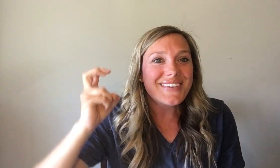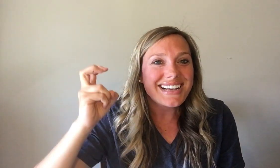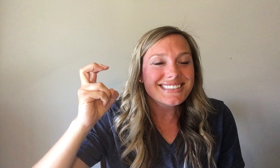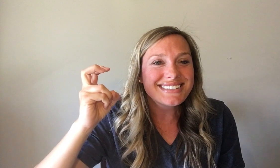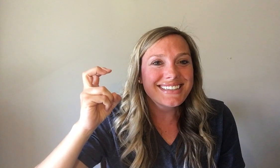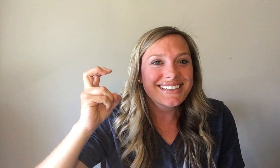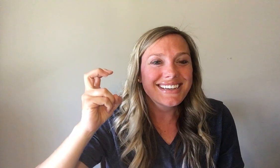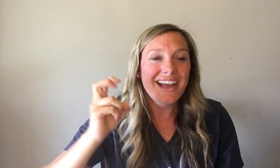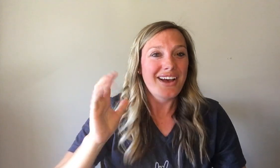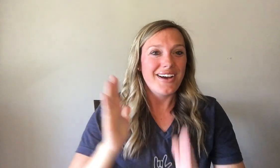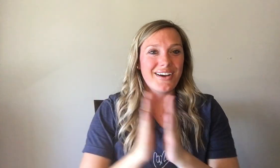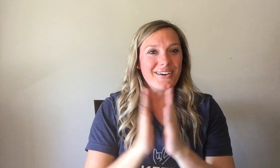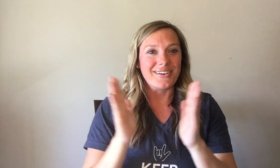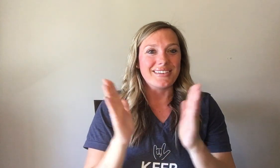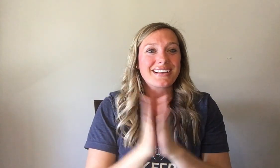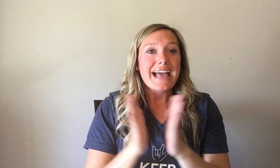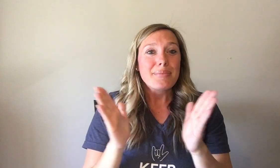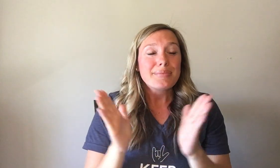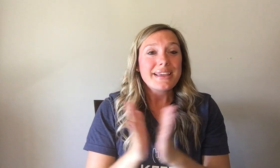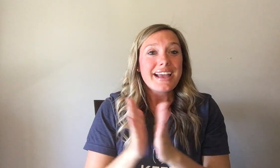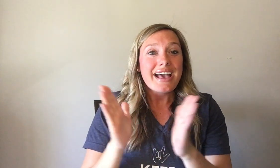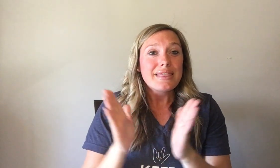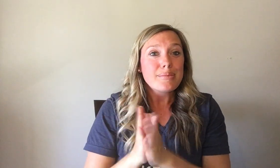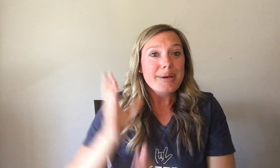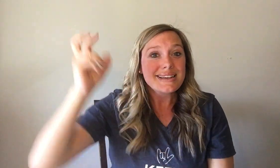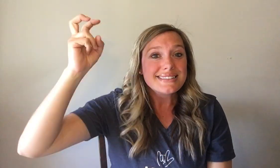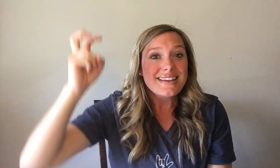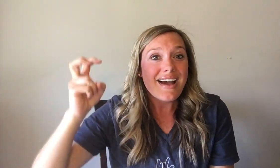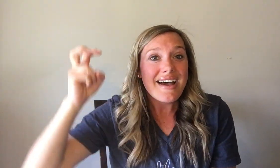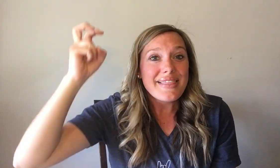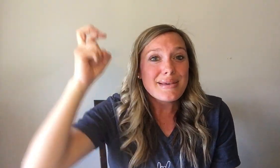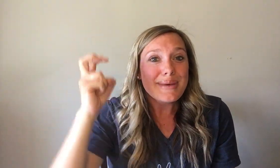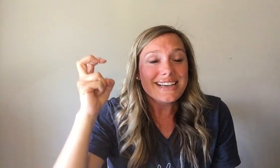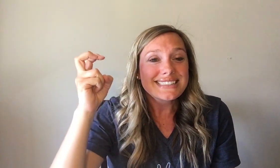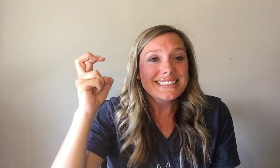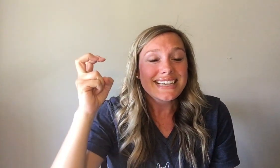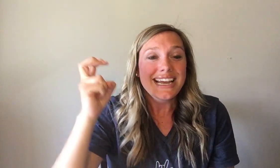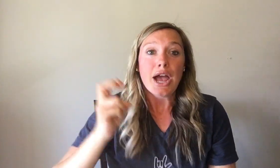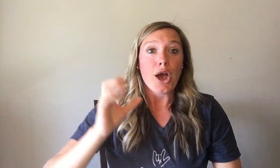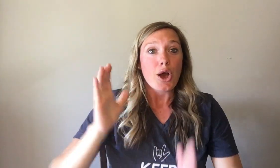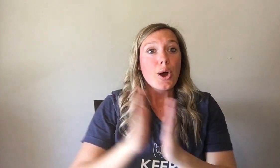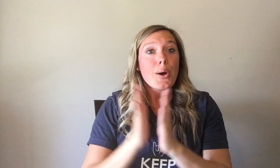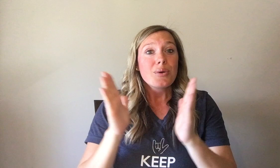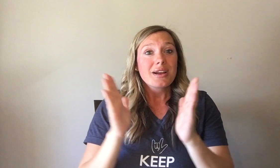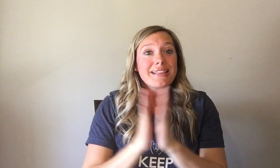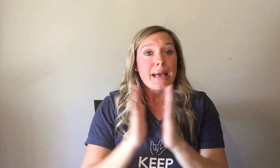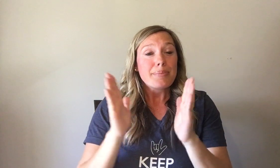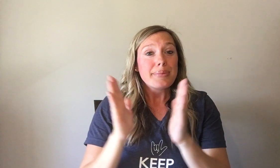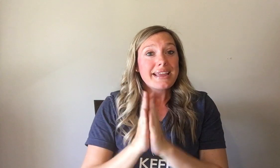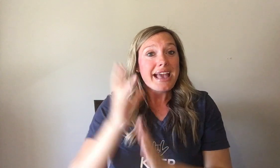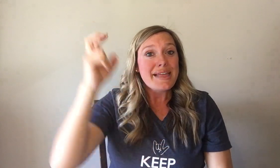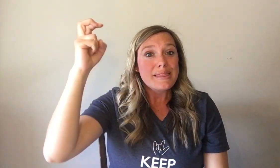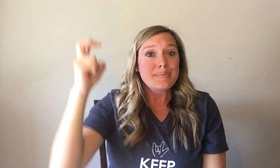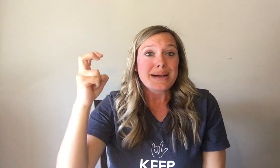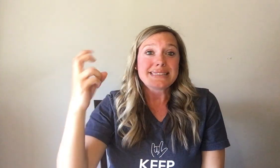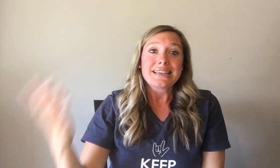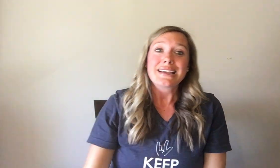bus. Oh, we're clapping on the bus, on the bus. Oh, we're clapping on the bus,